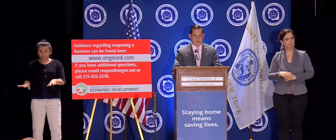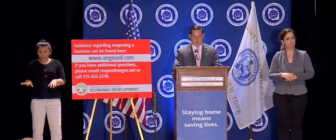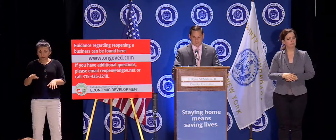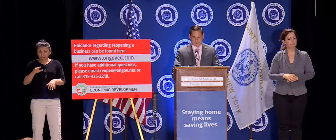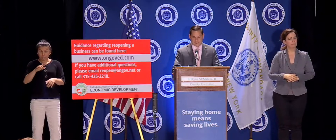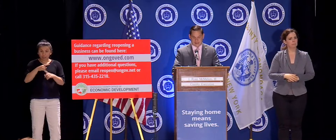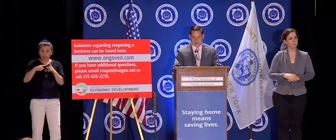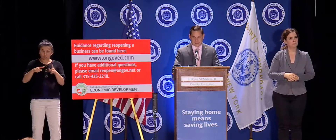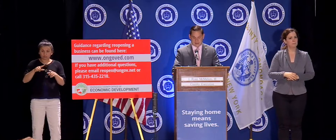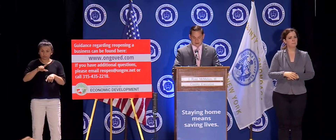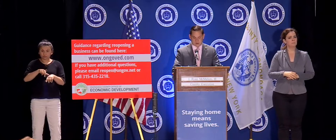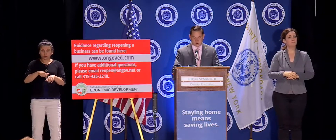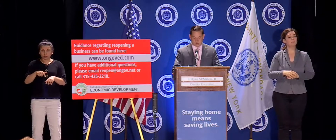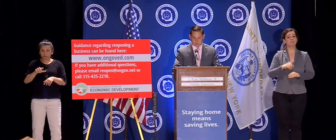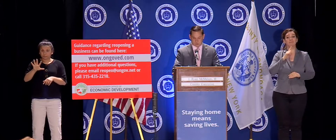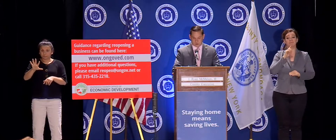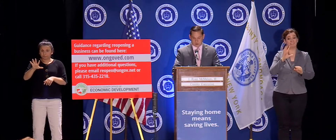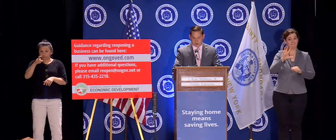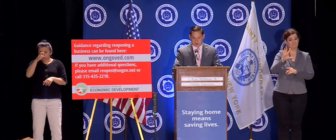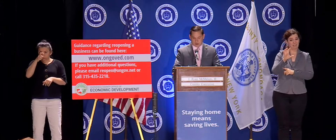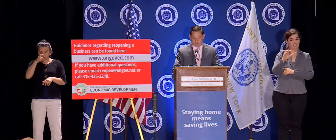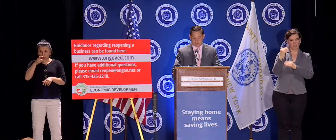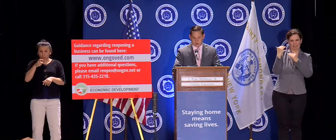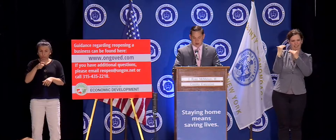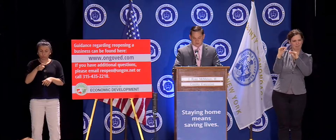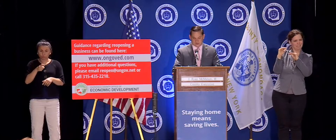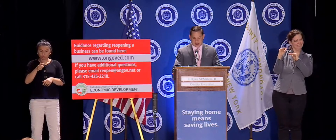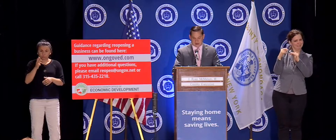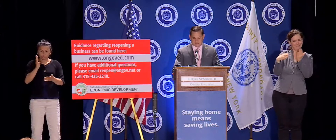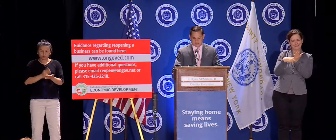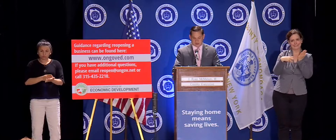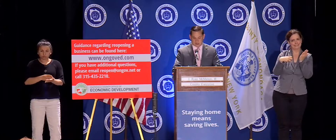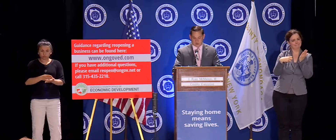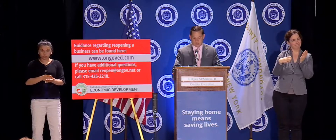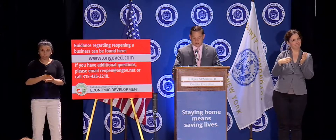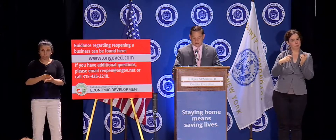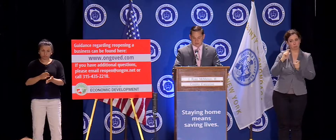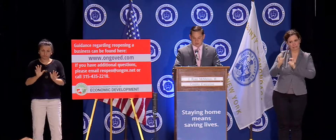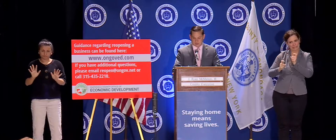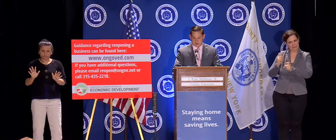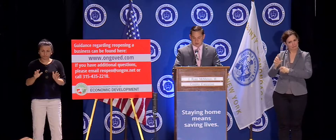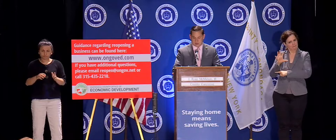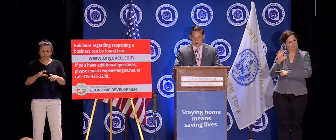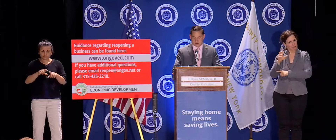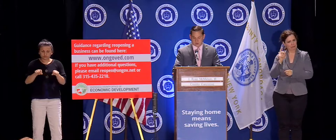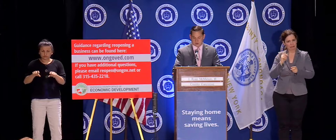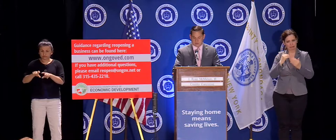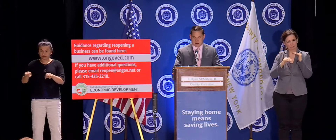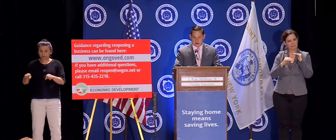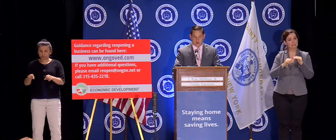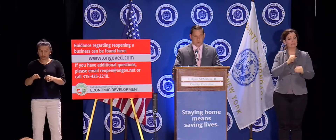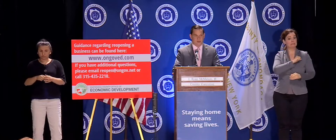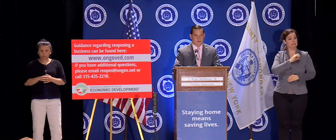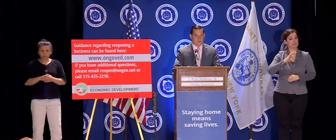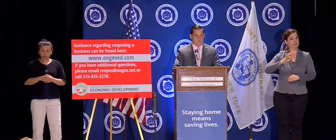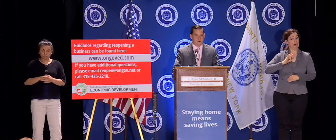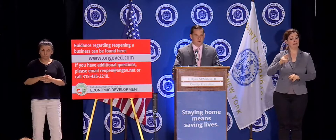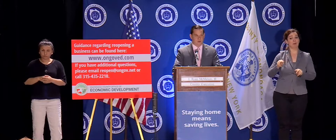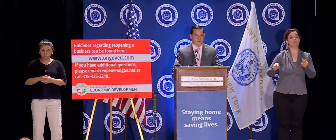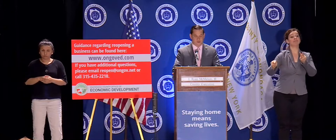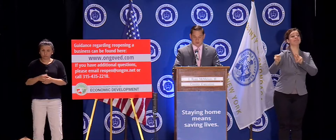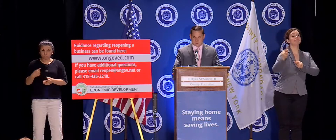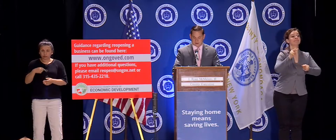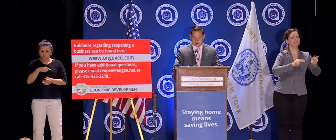tickets sold a day at the zoo. We will have staff at the indoor exhibits and closely monitoring